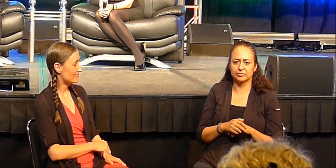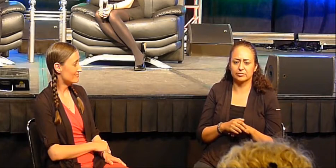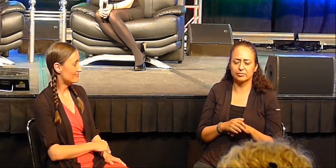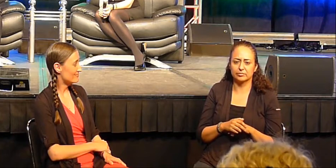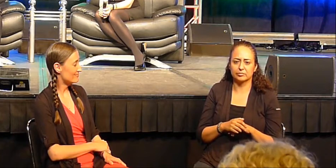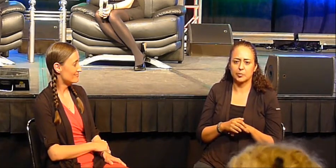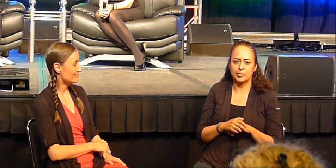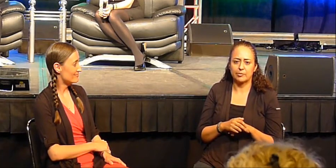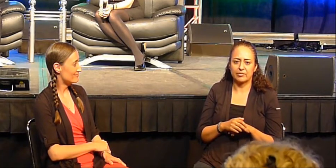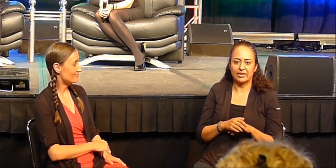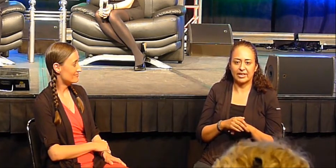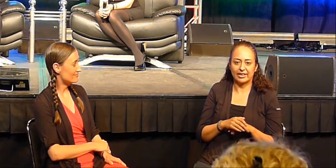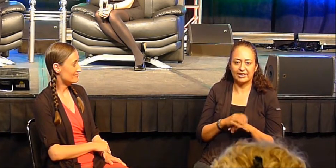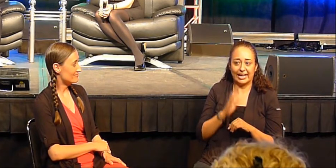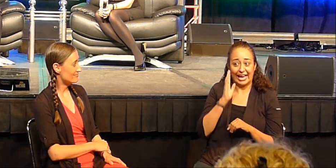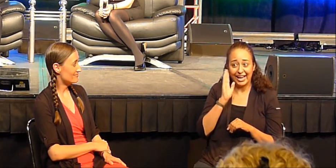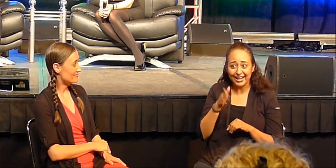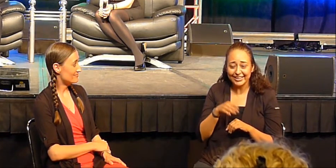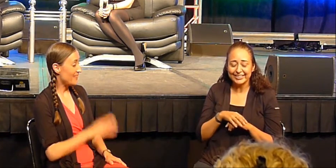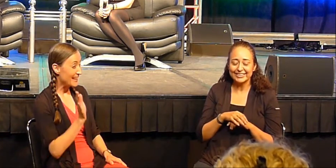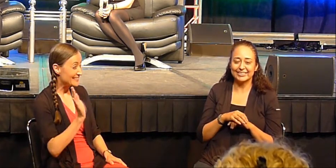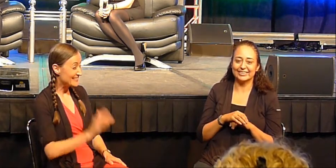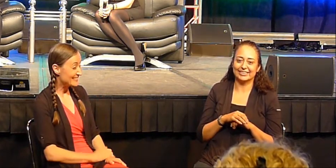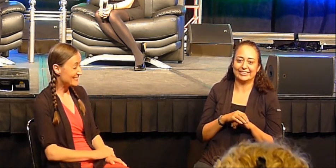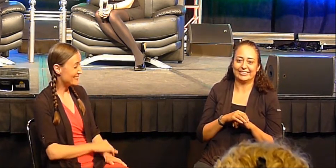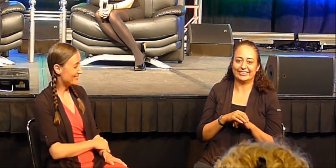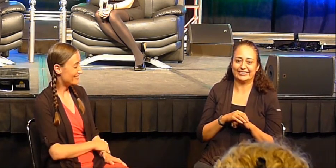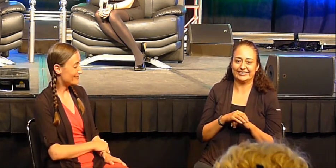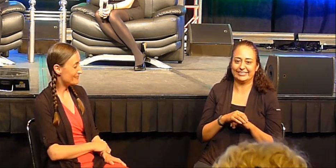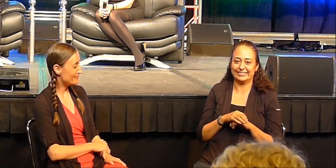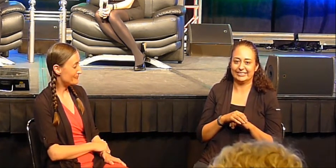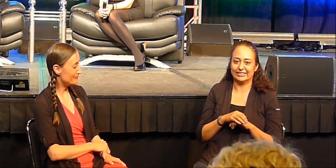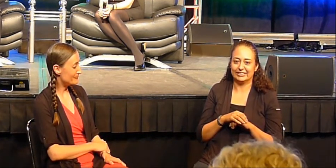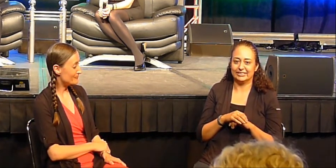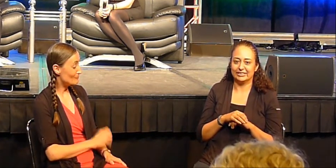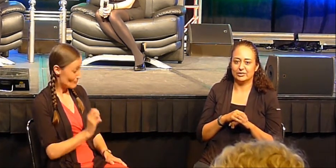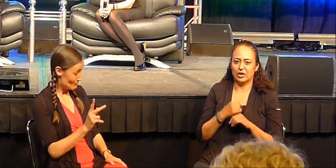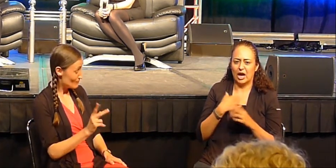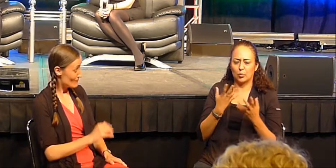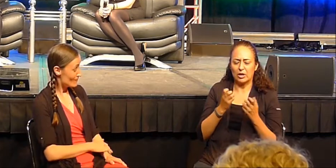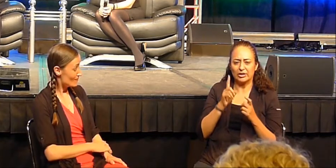Joelle. Hi. I would like to ask you really quick about Psych. Okay.